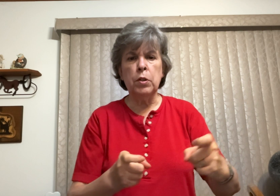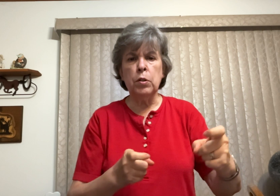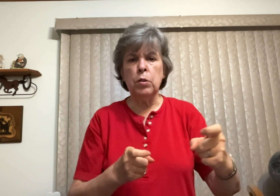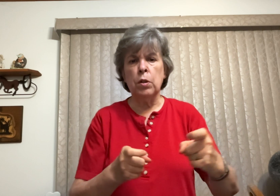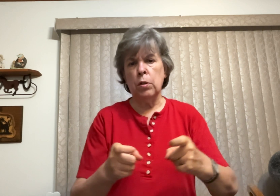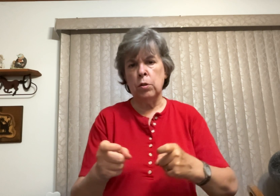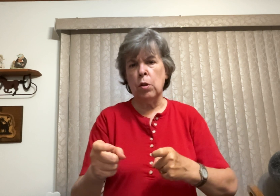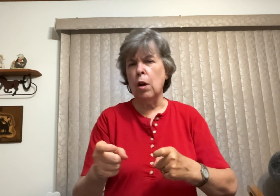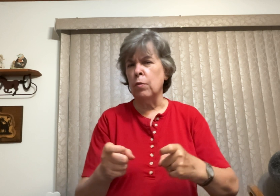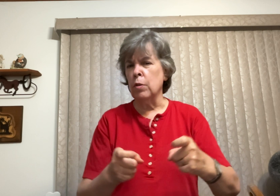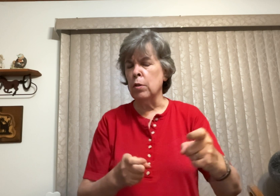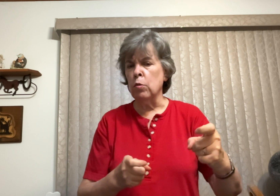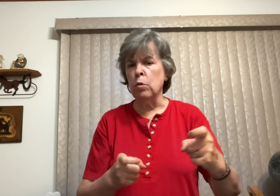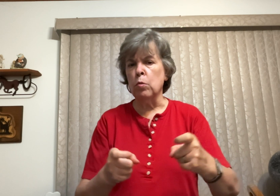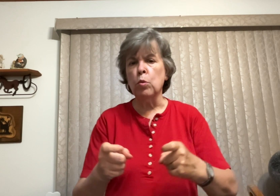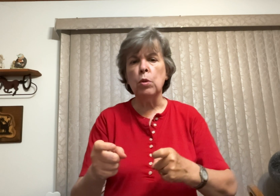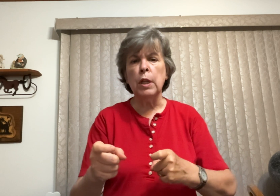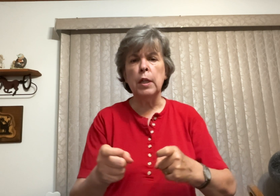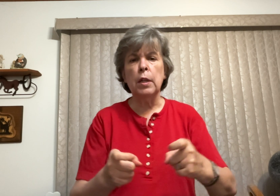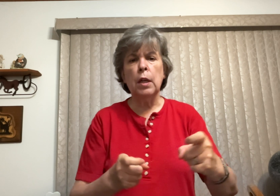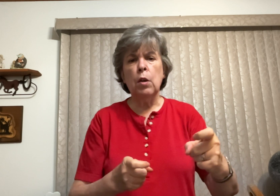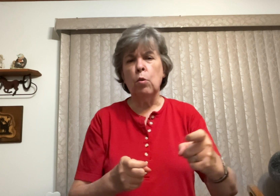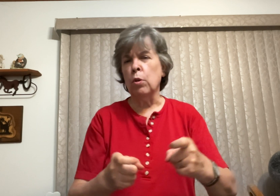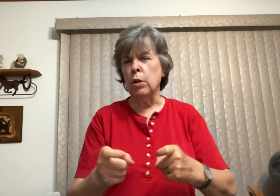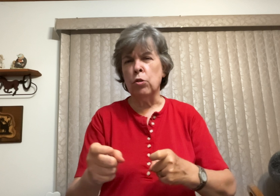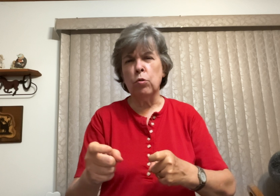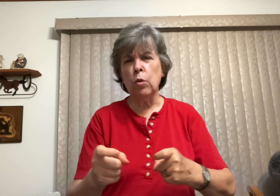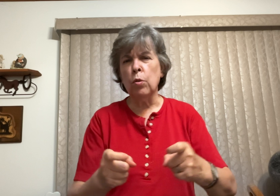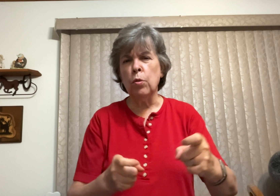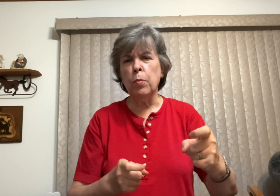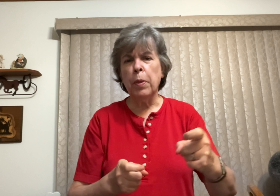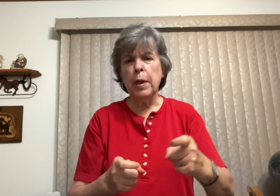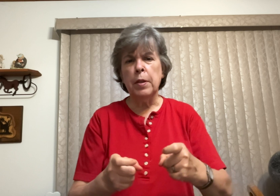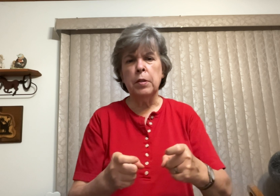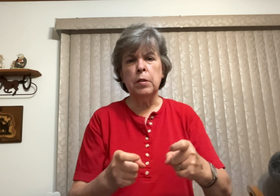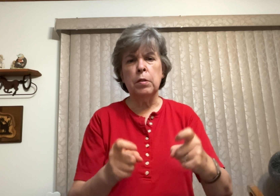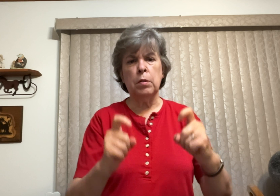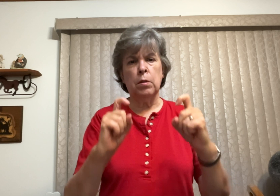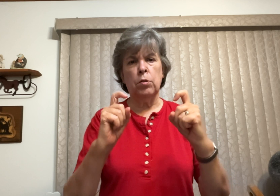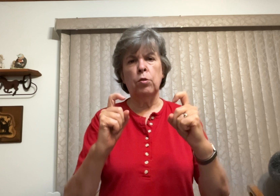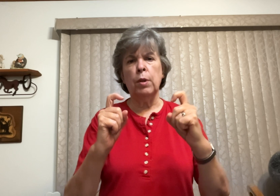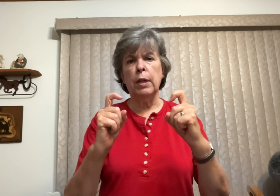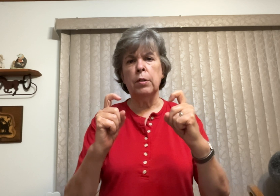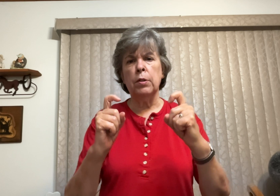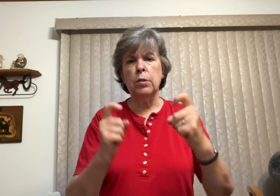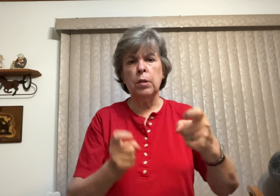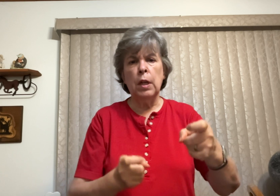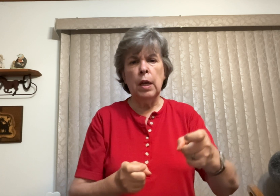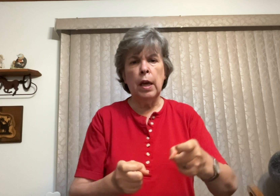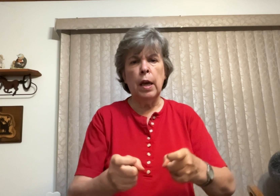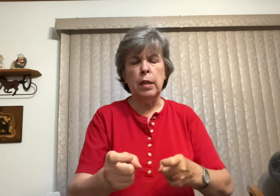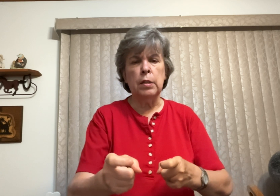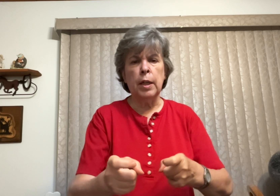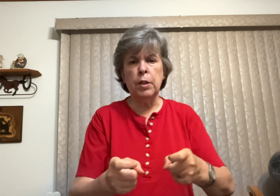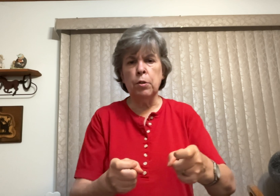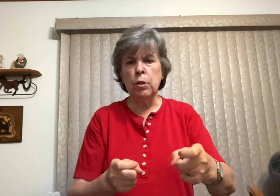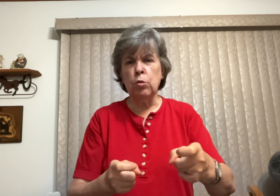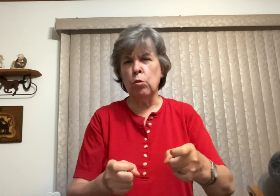is sovereign or ruling or control. This is two X's, and it's like you're controlling